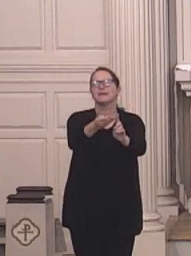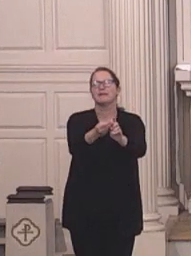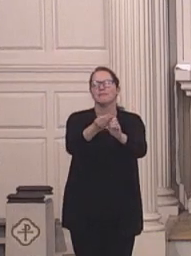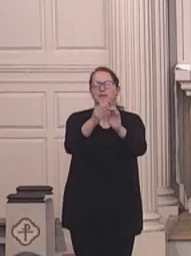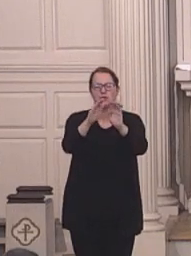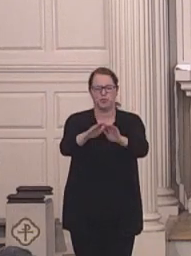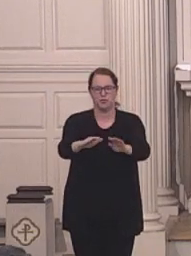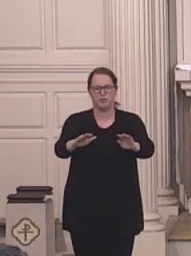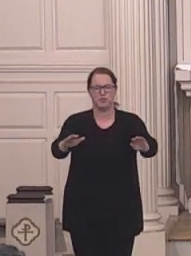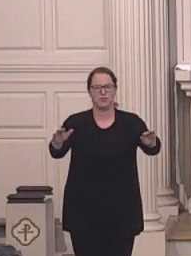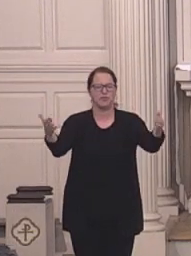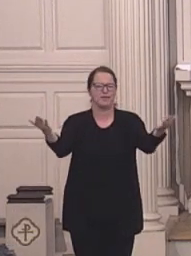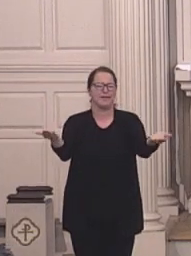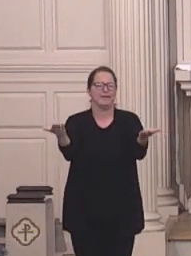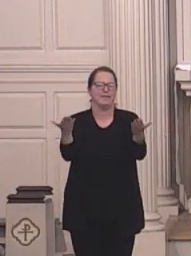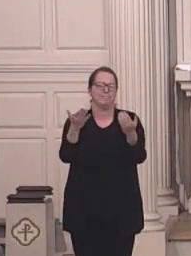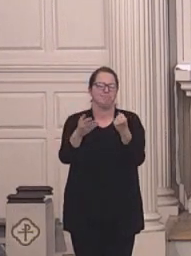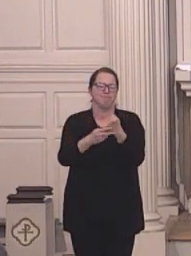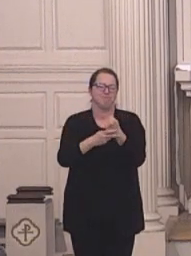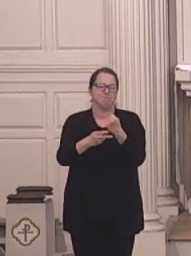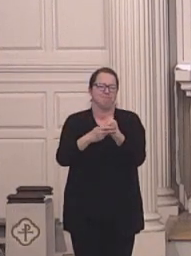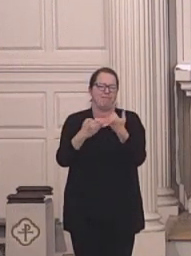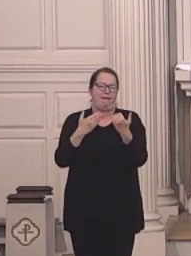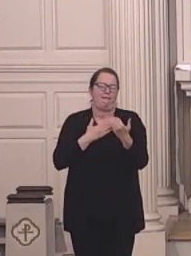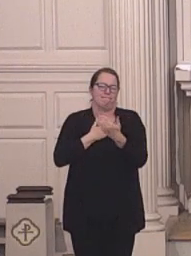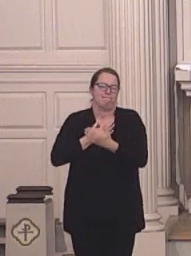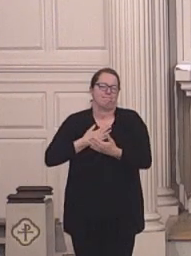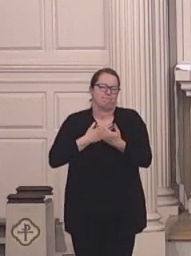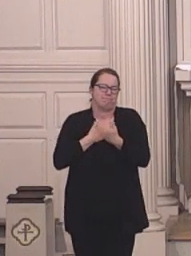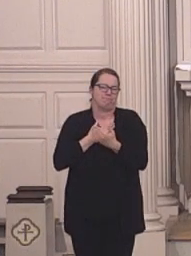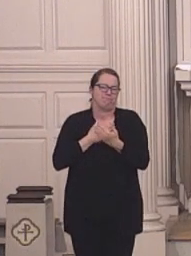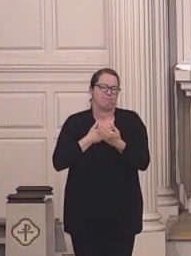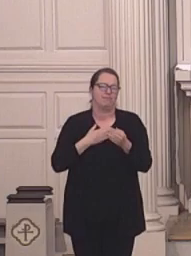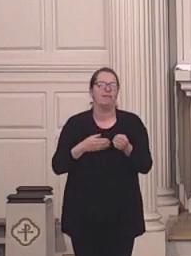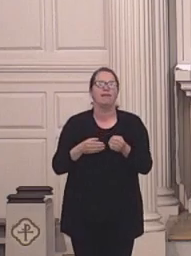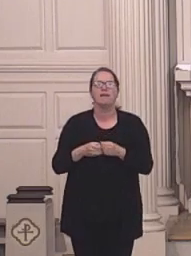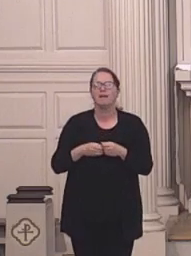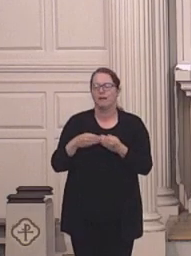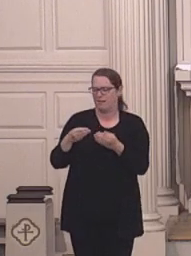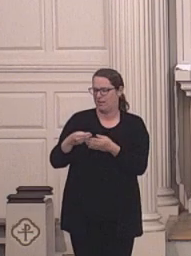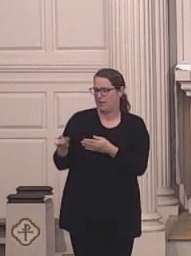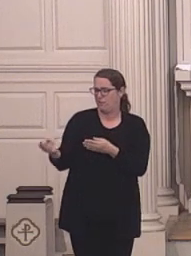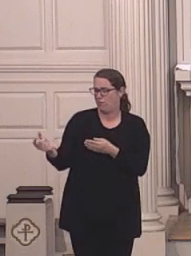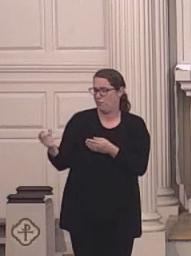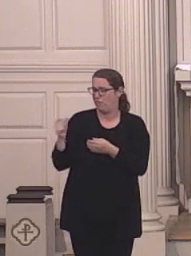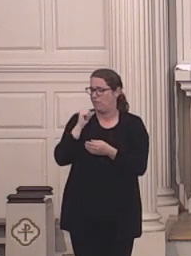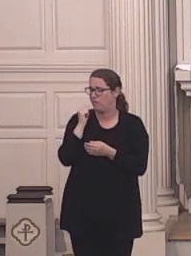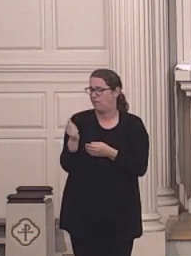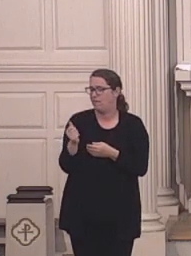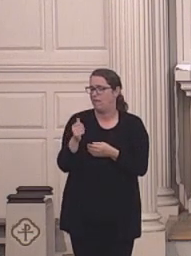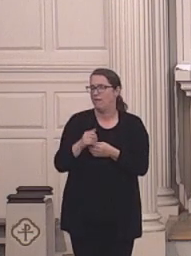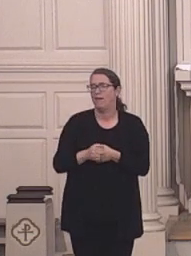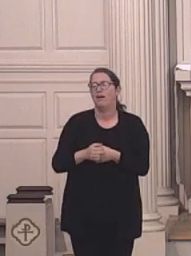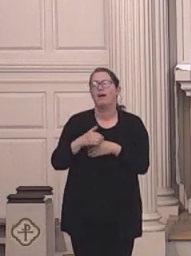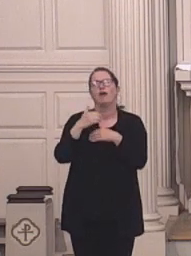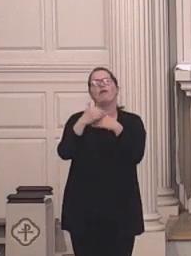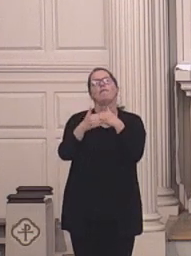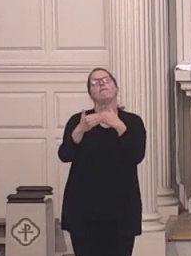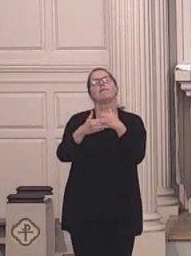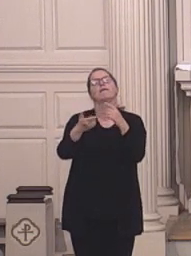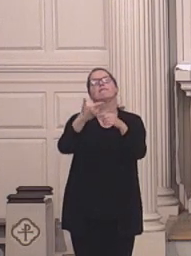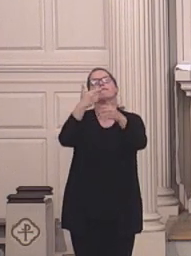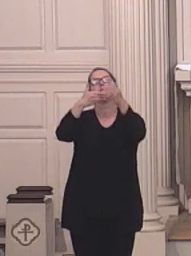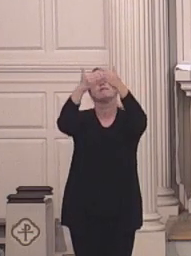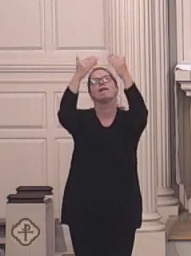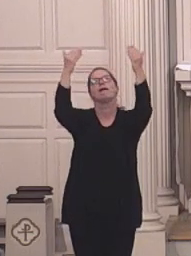striven. See the children's bread from heaven, which on dogs may not